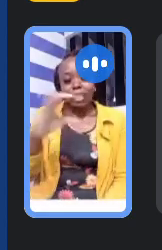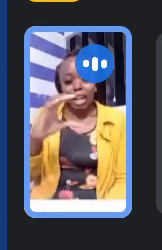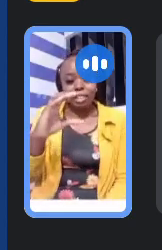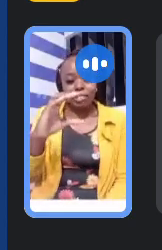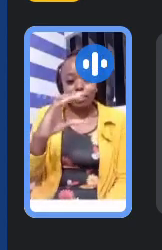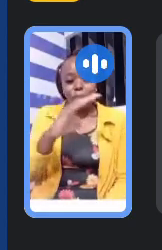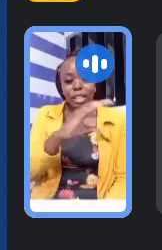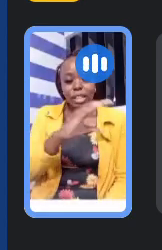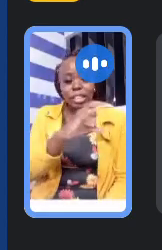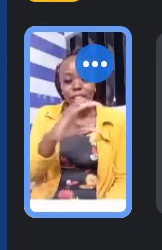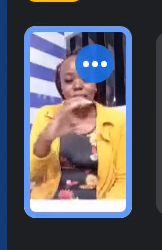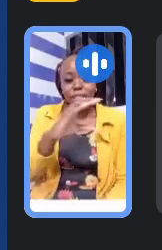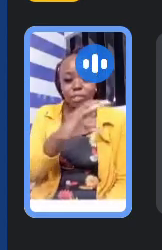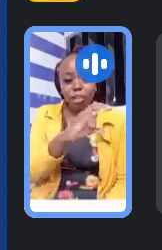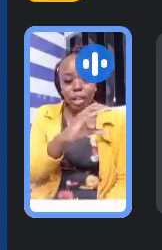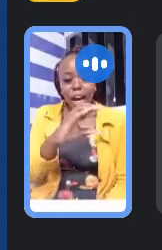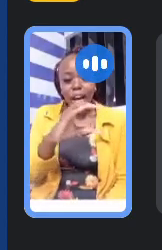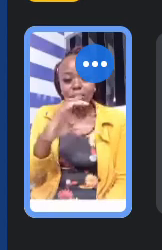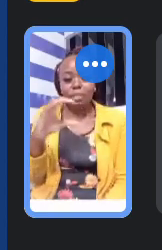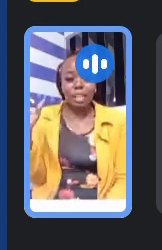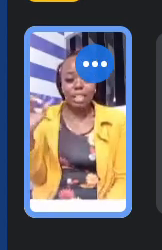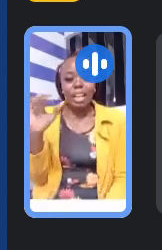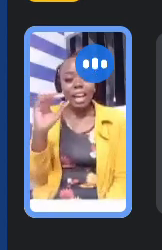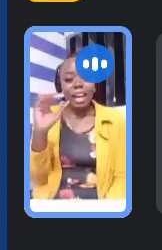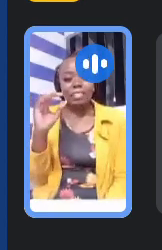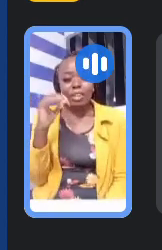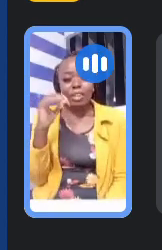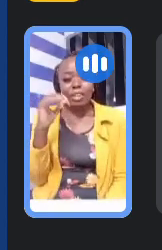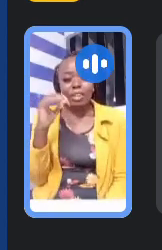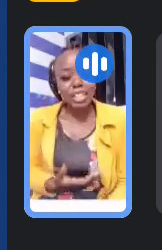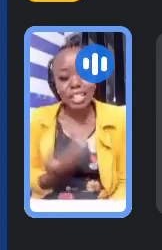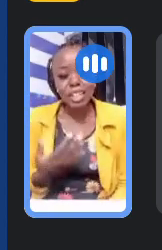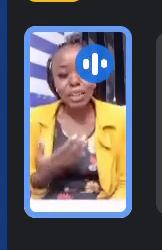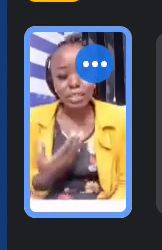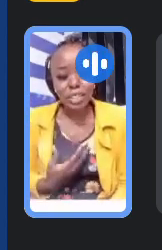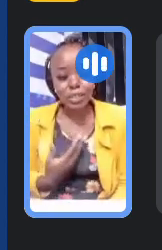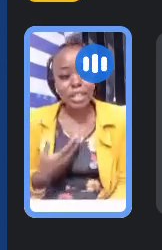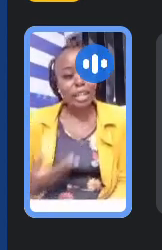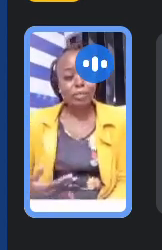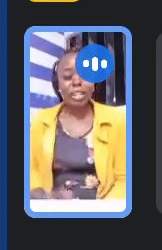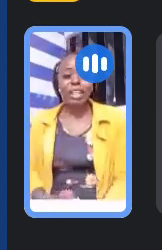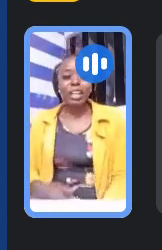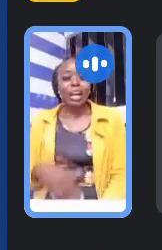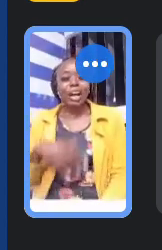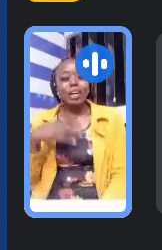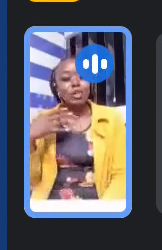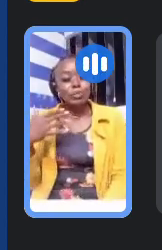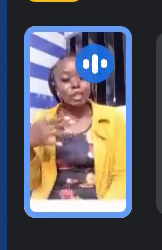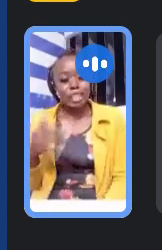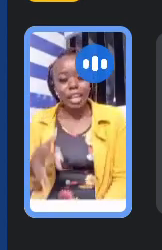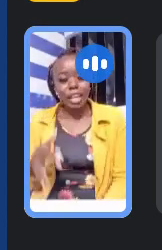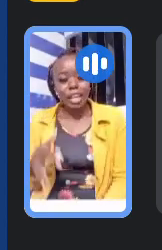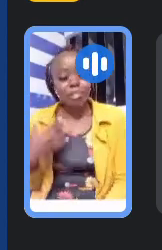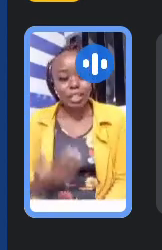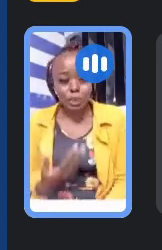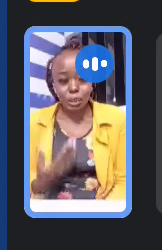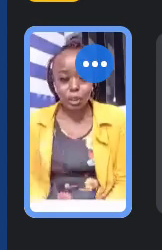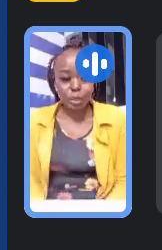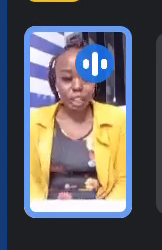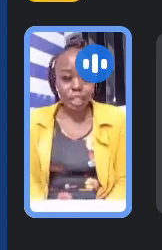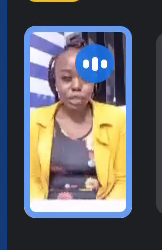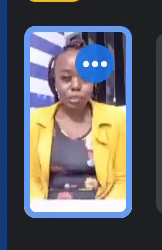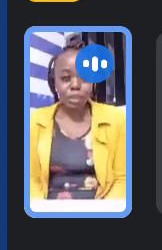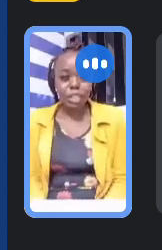sign alphabets. This is a sign for alphabets. And if I'm too fast, you're free to tell me. Ukipotea, you're free